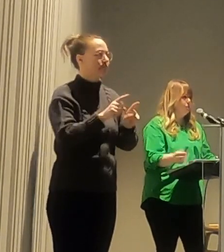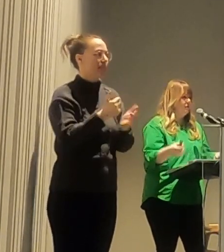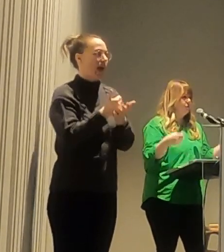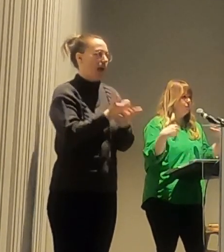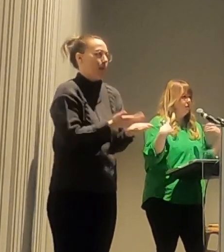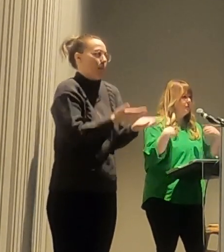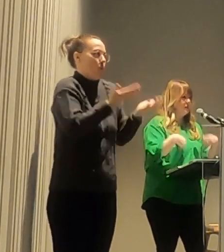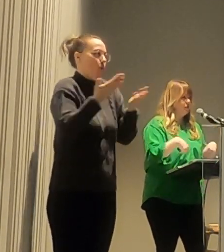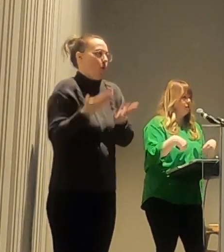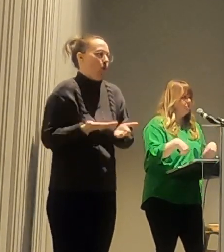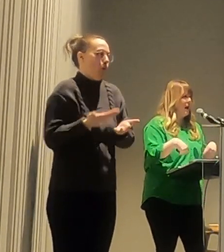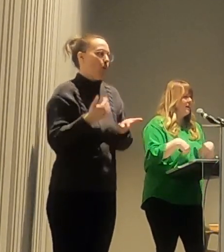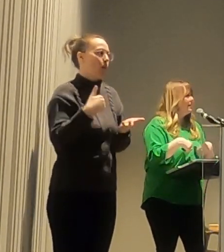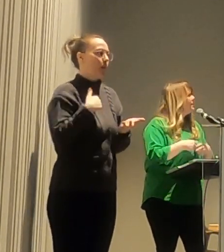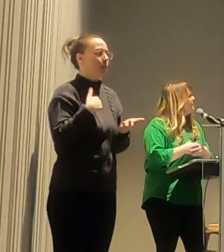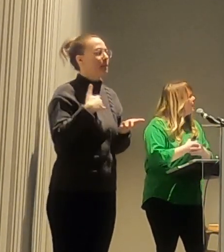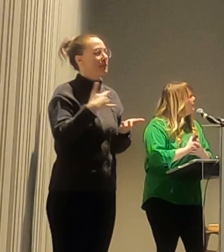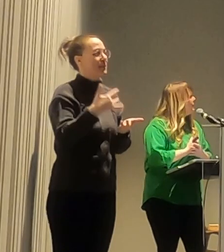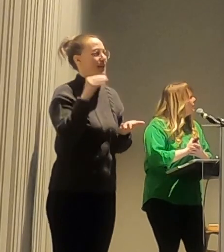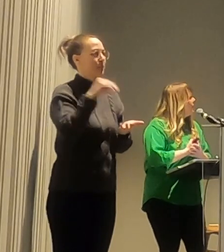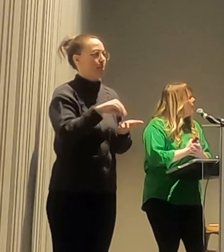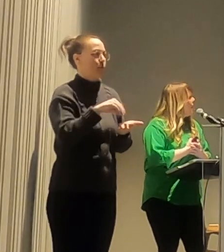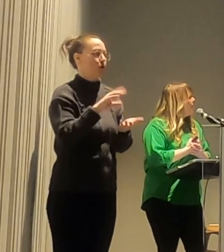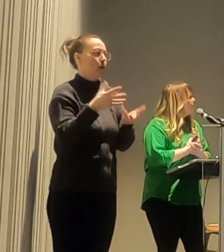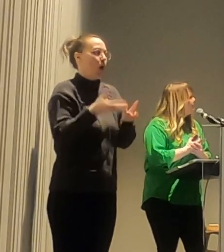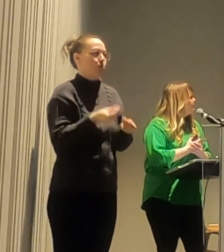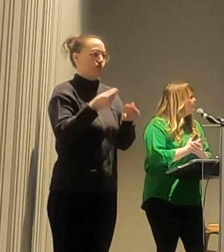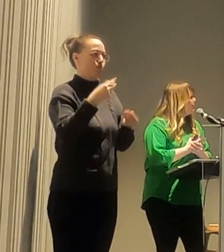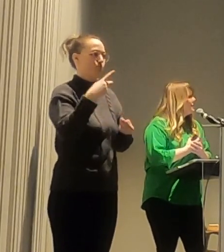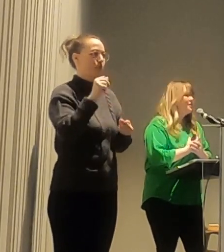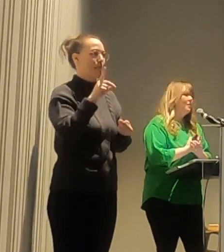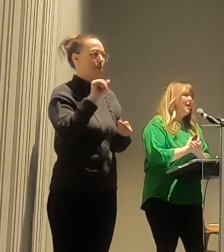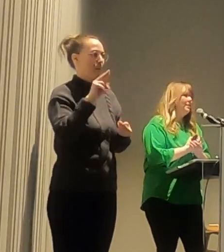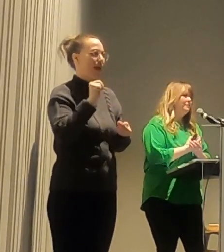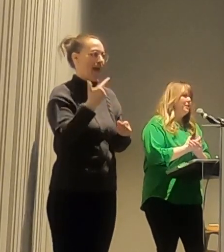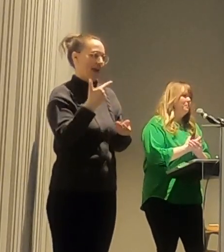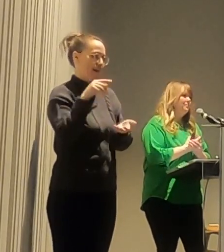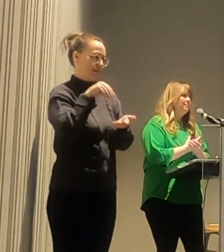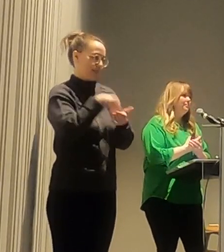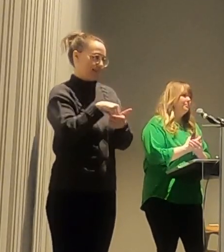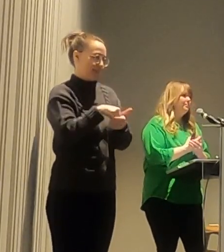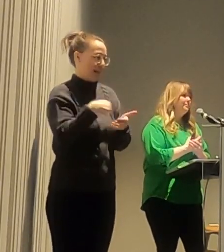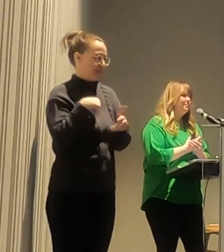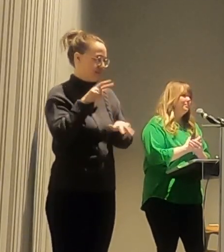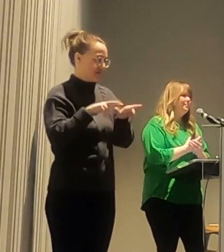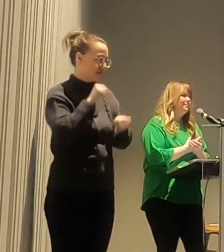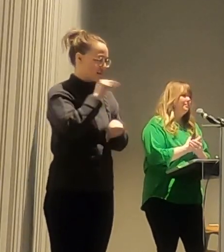also because we put this sort of padding inside of it. So I don't know.